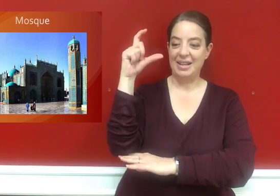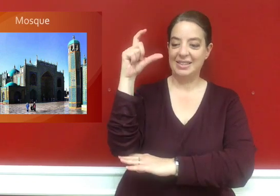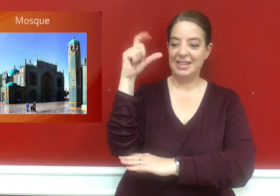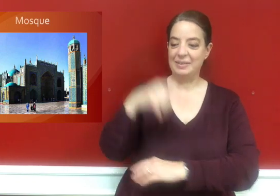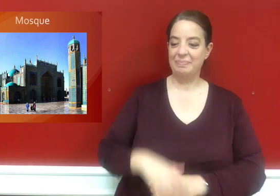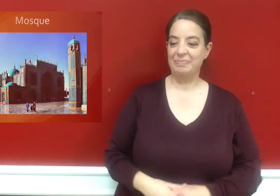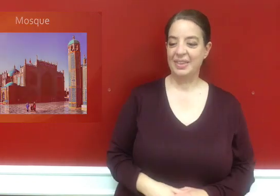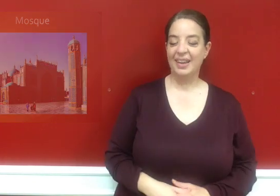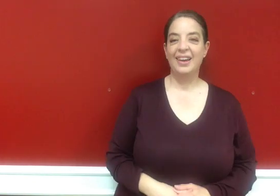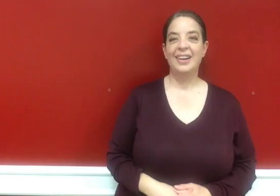mosque.